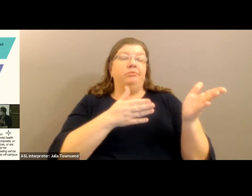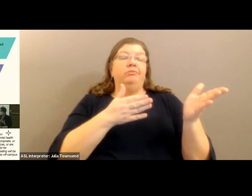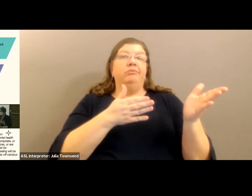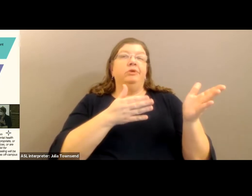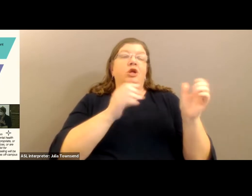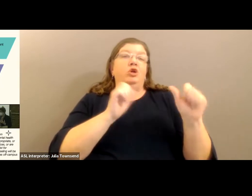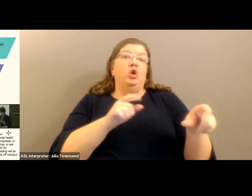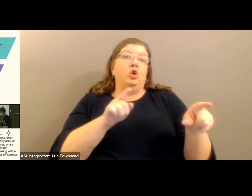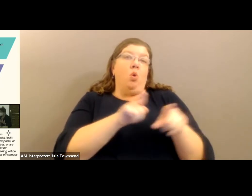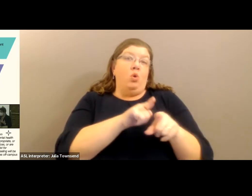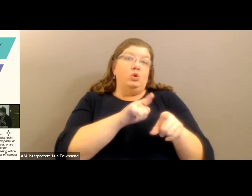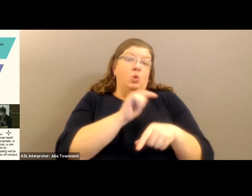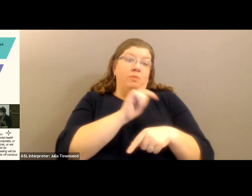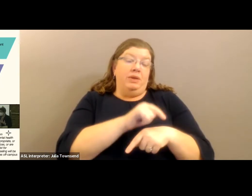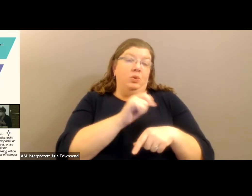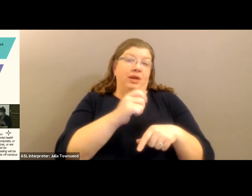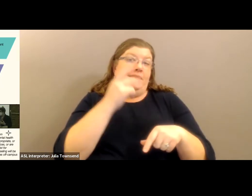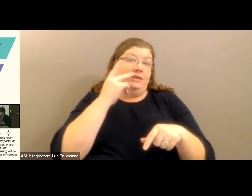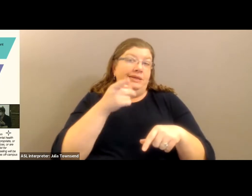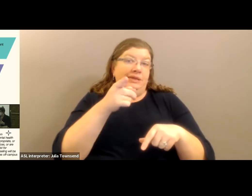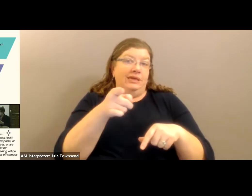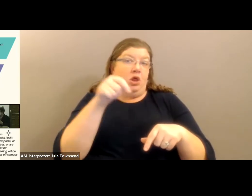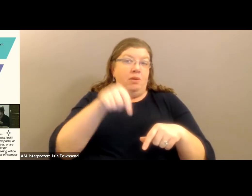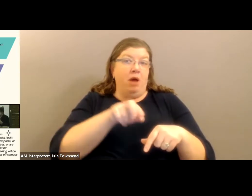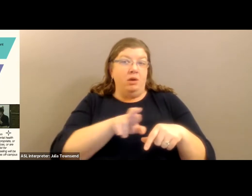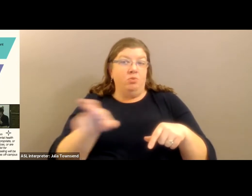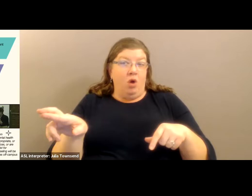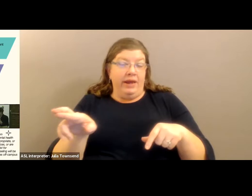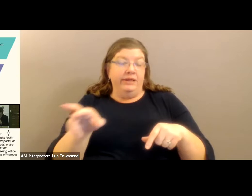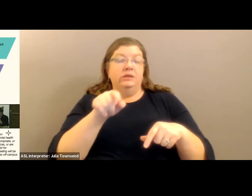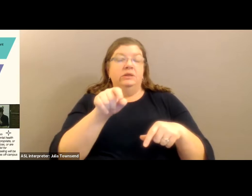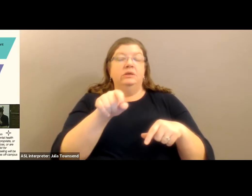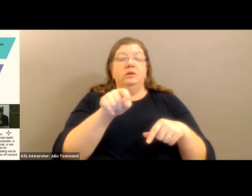could also be, and you can see that in the bottom right,